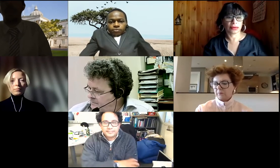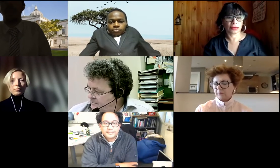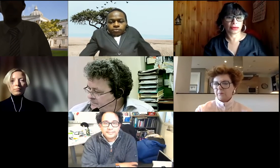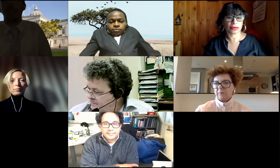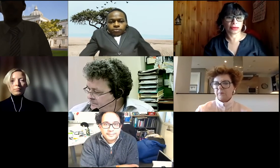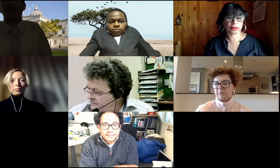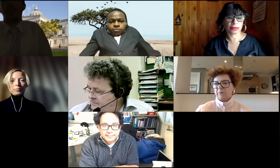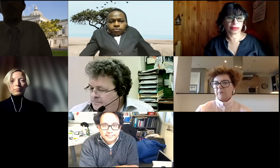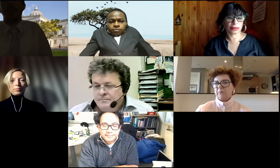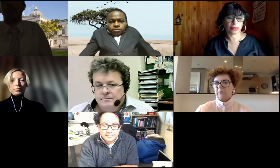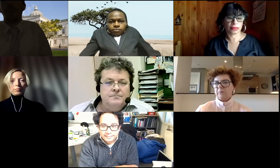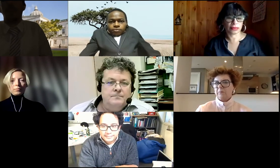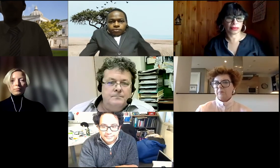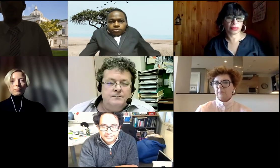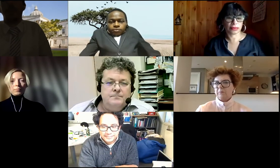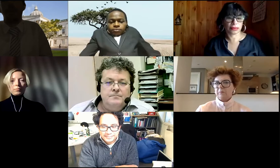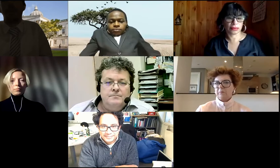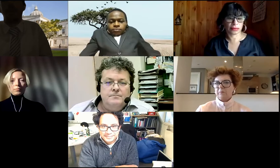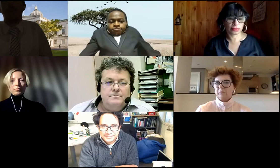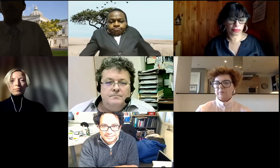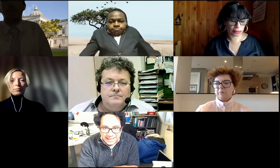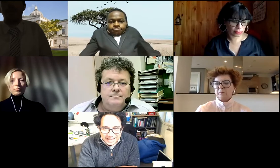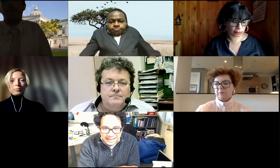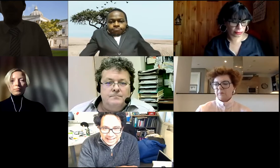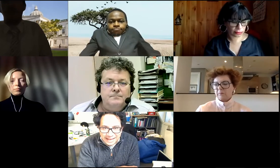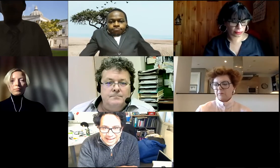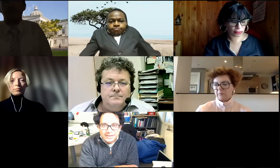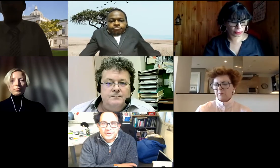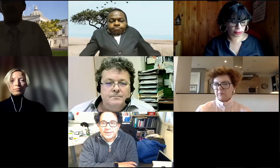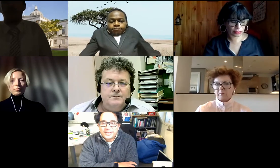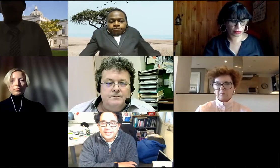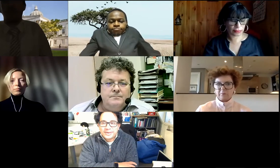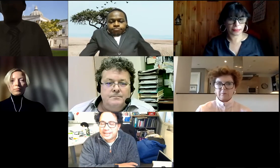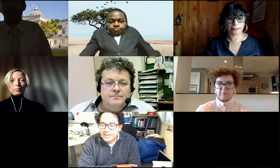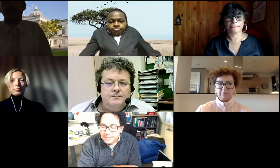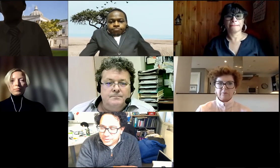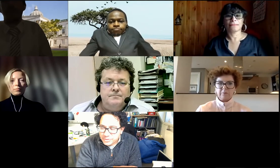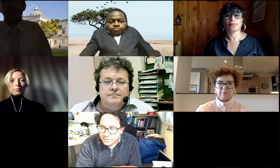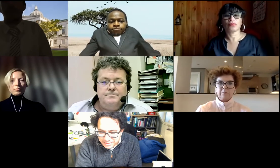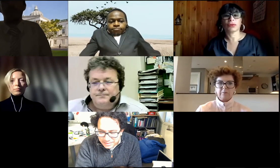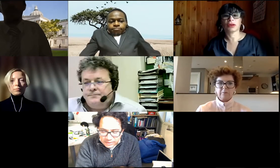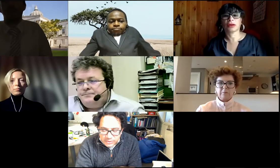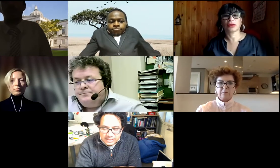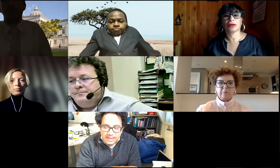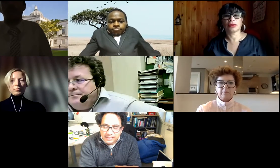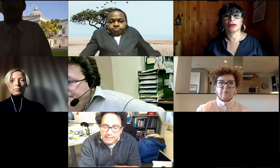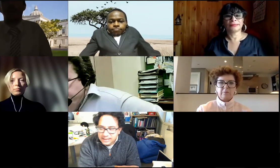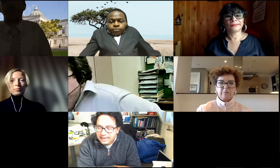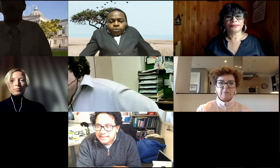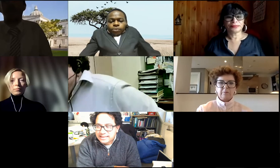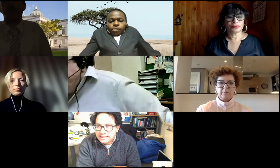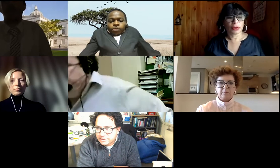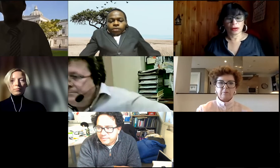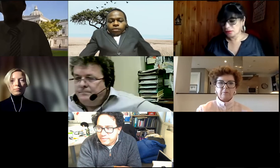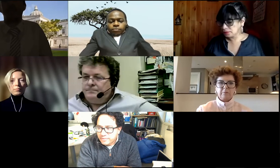with Aldo, if that's all right. Hi, thank you very much. And thank you very much for inviting me onto this panel. I think